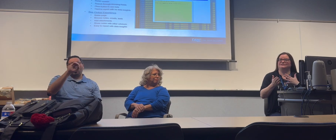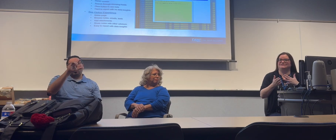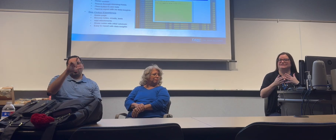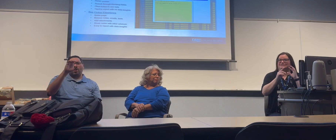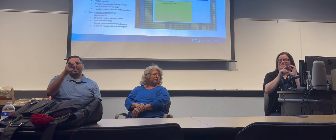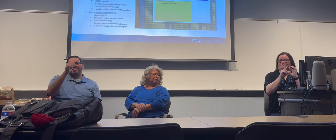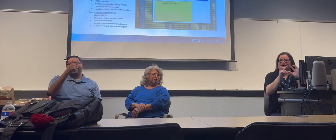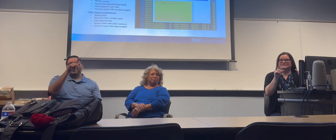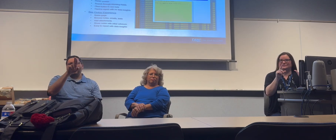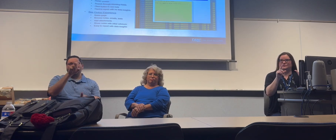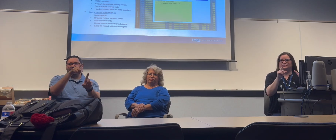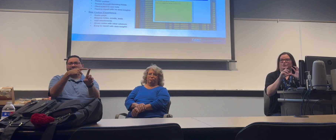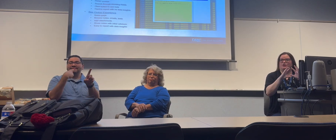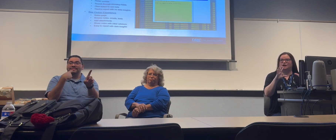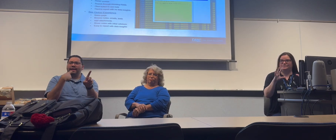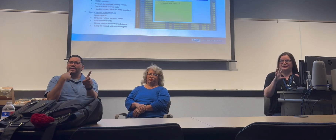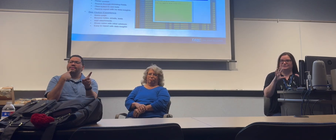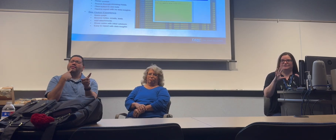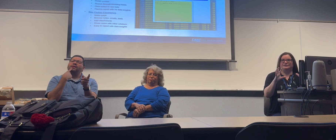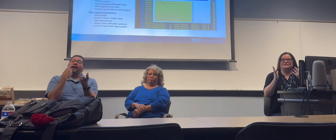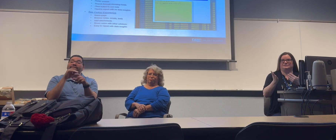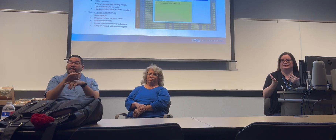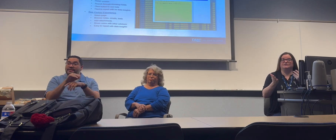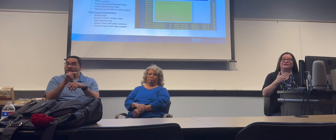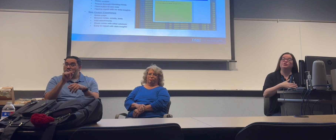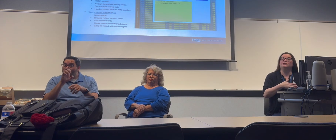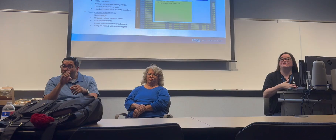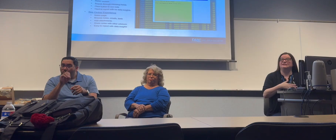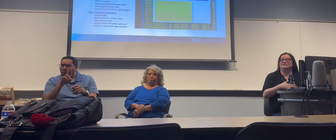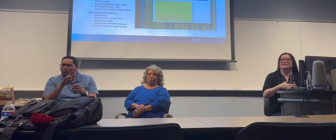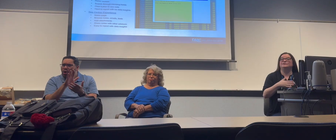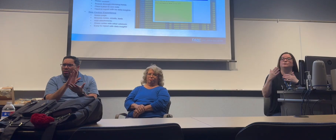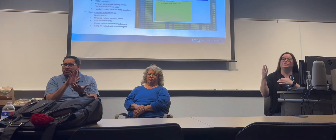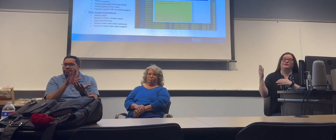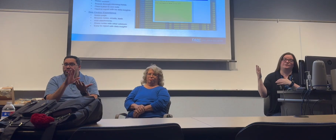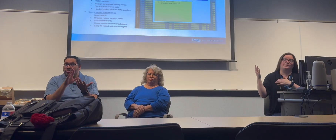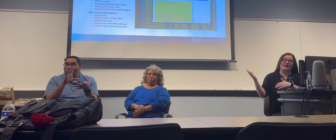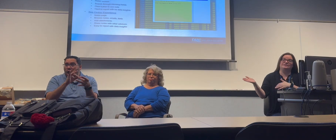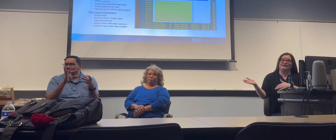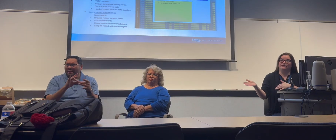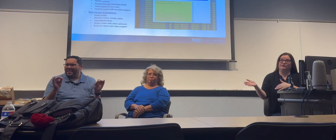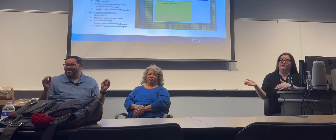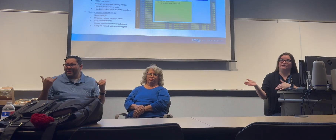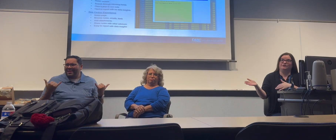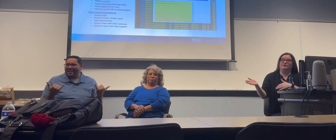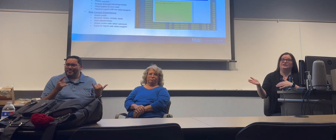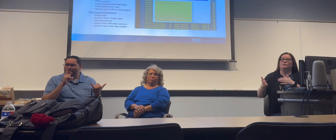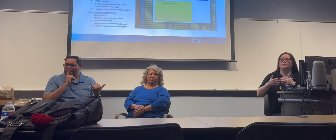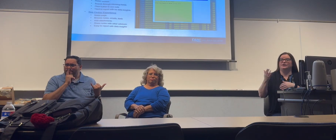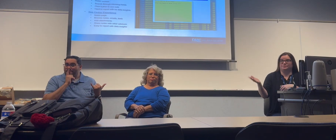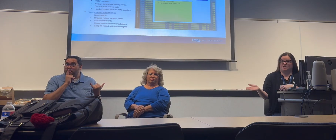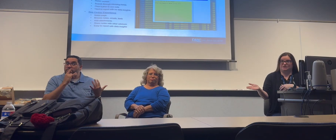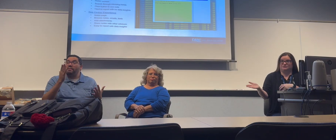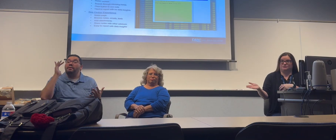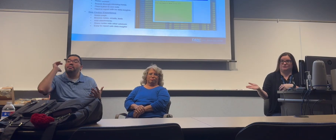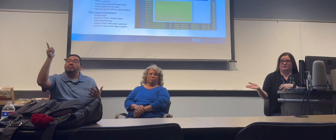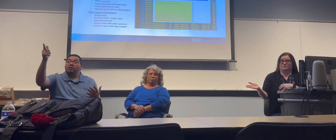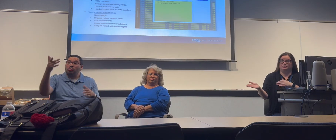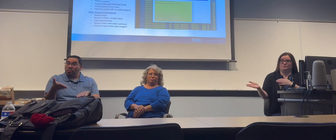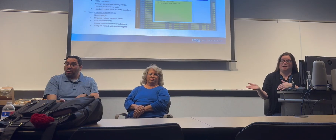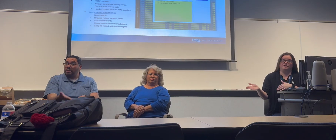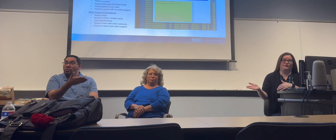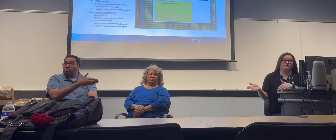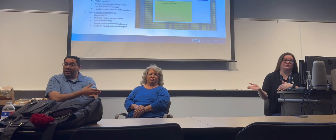place that said advising note or comment, and it currently doesn't. It might later when we upgrade to